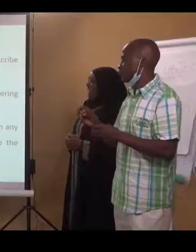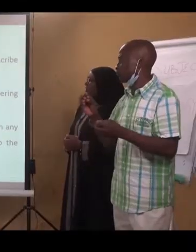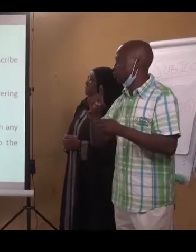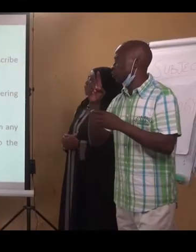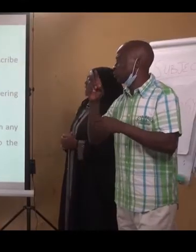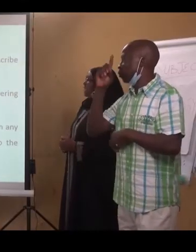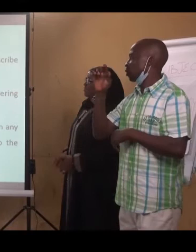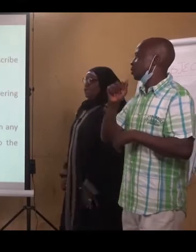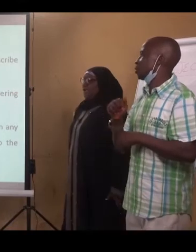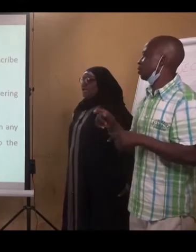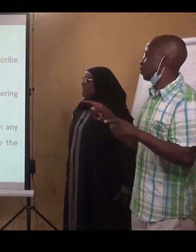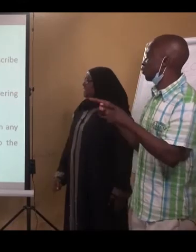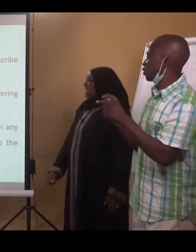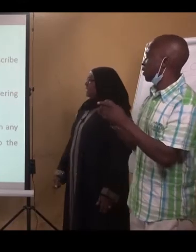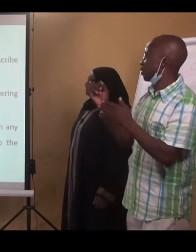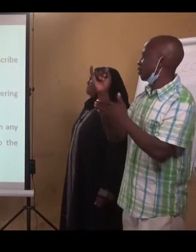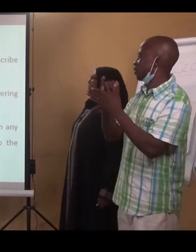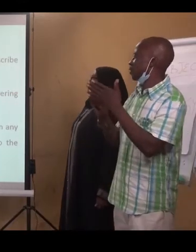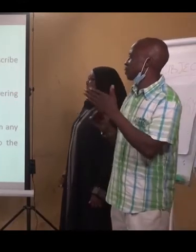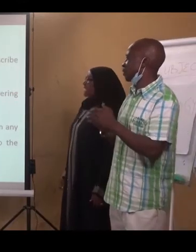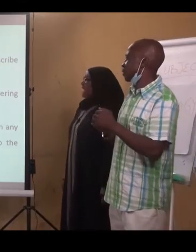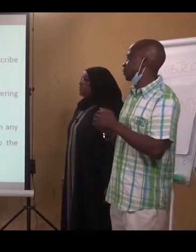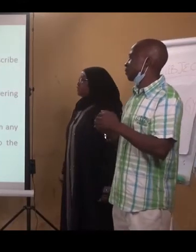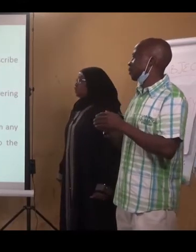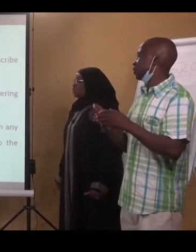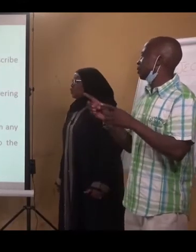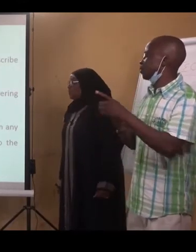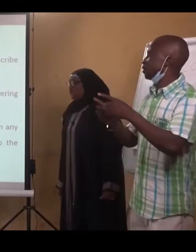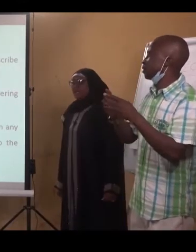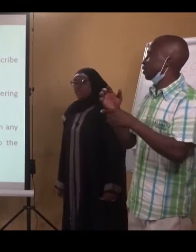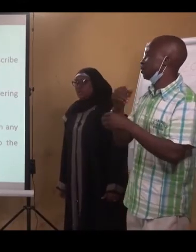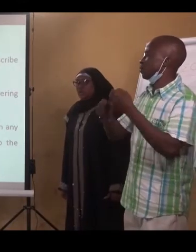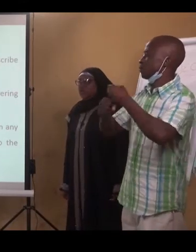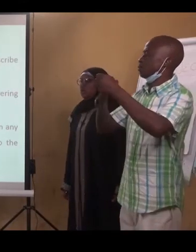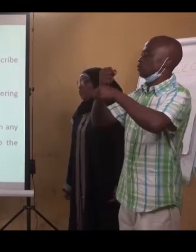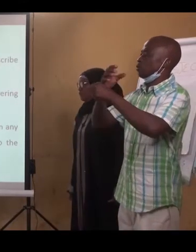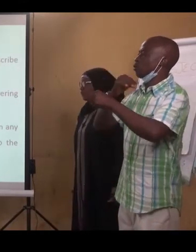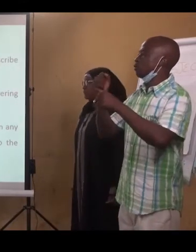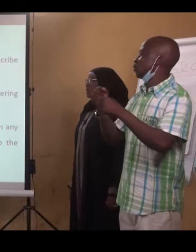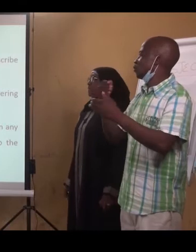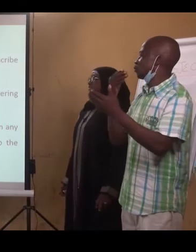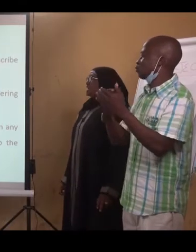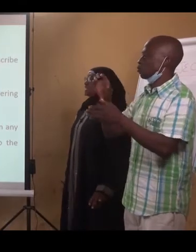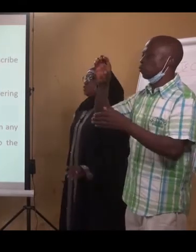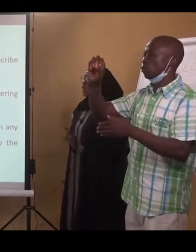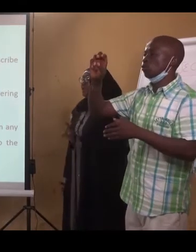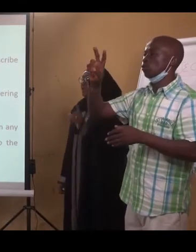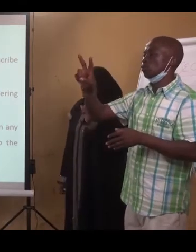1A is, with the aid of a well-labeled diagram, describe the structure of a mature ovule. Please, I said well-labeled